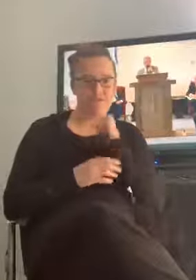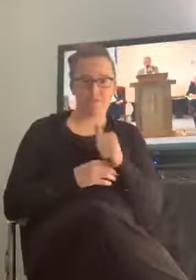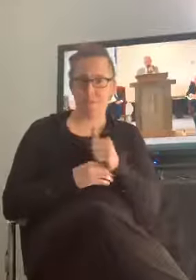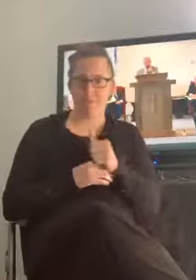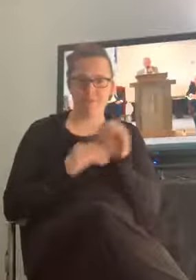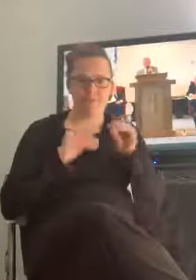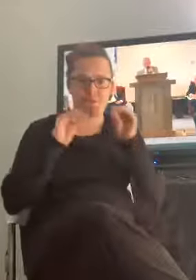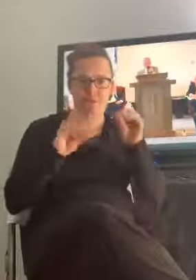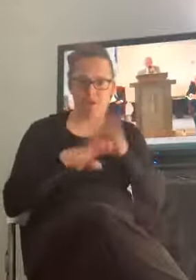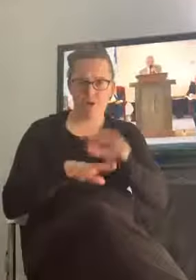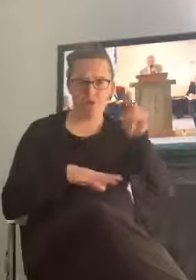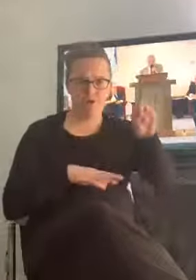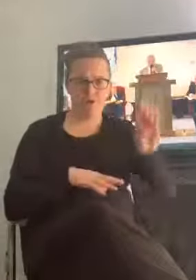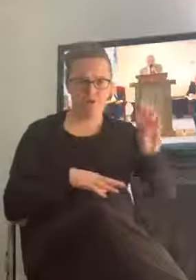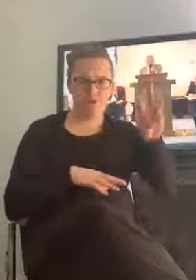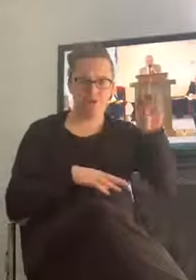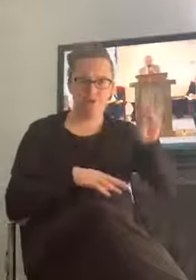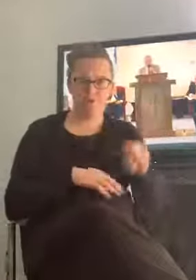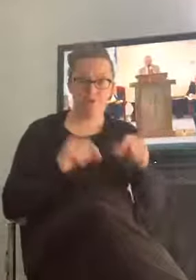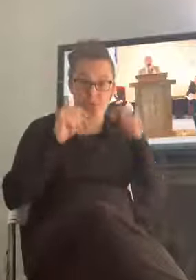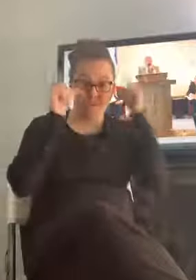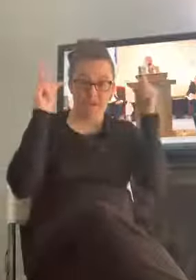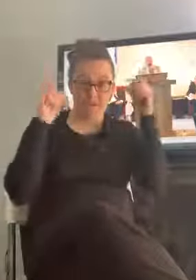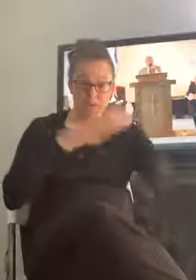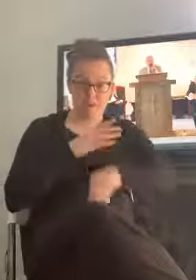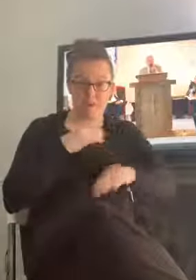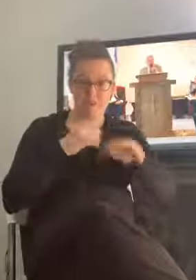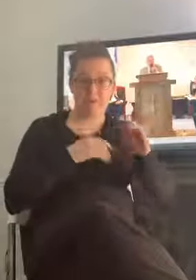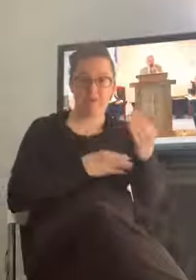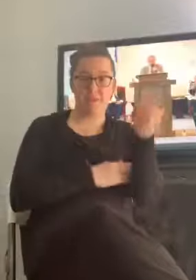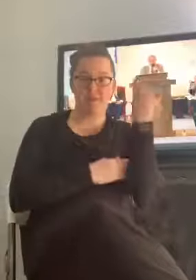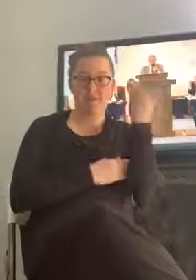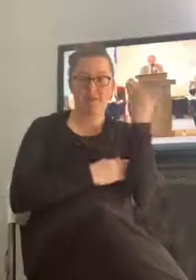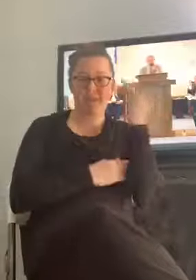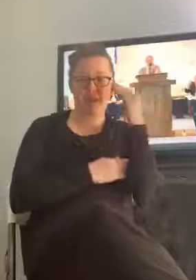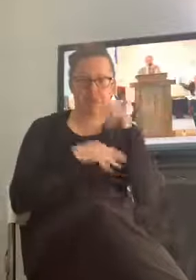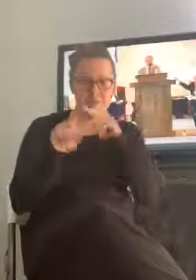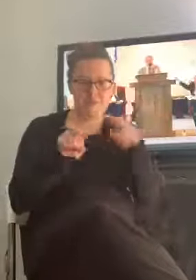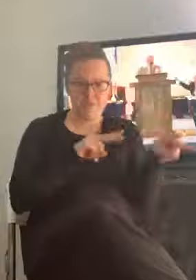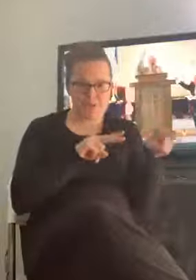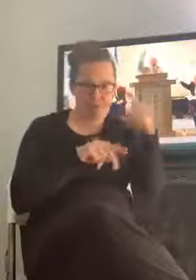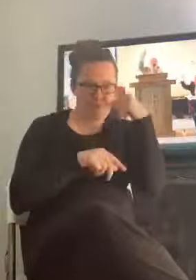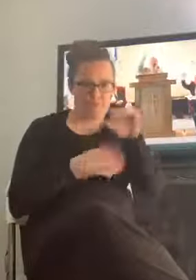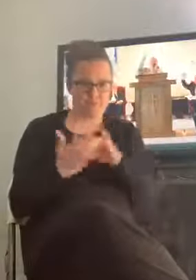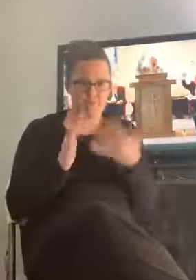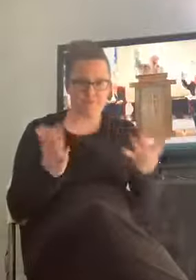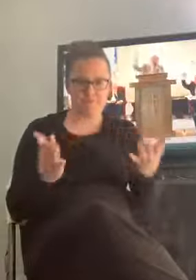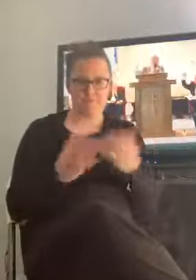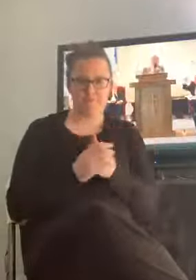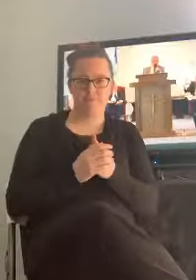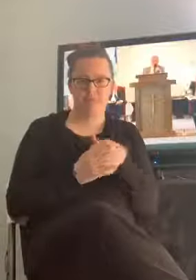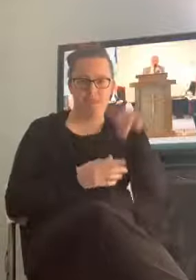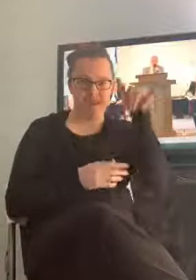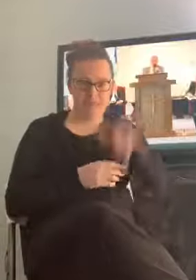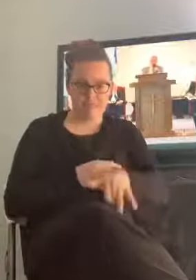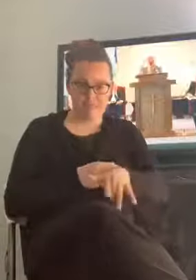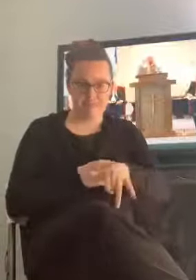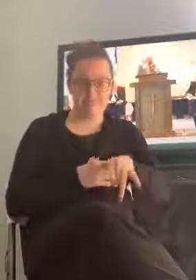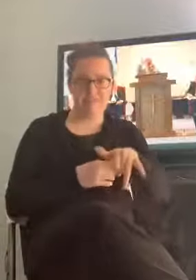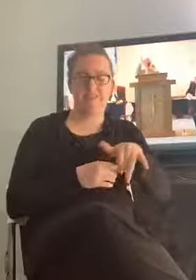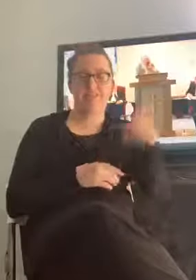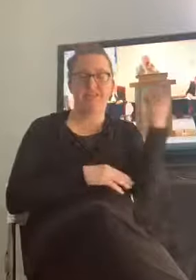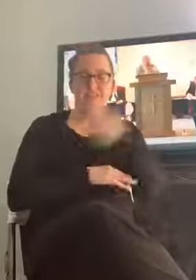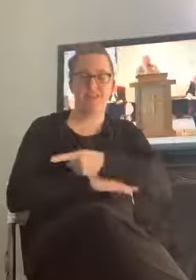the news, you need to wake up in the morning and look to the Word of God and say, you know what? This is the day that